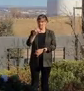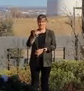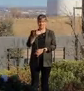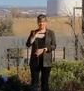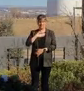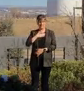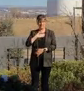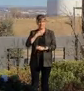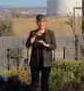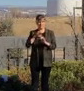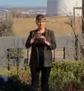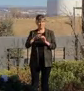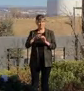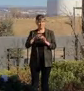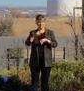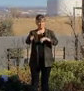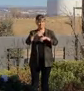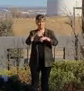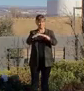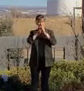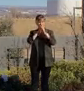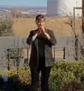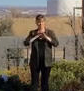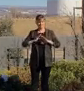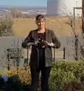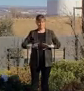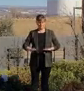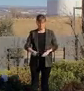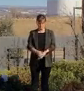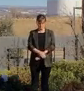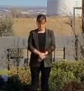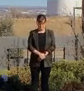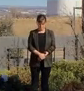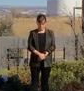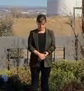Now please join me in a moment of silence.